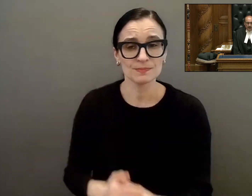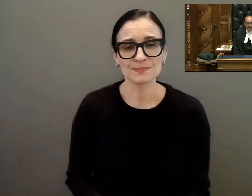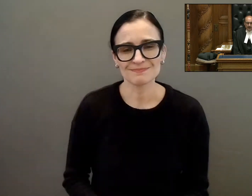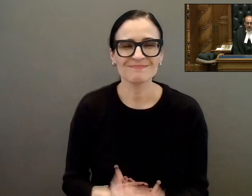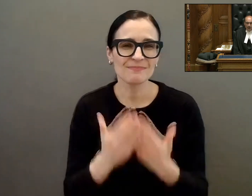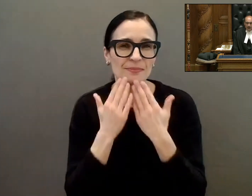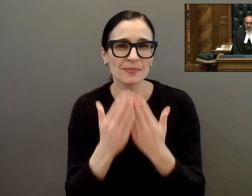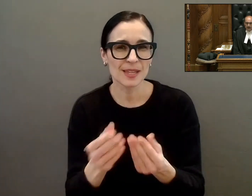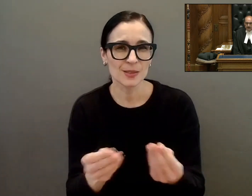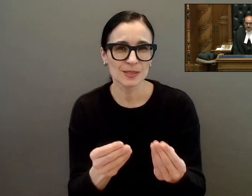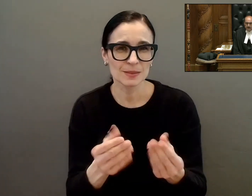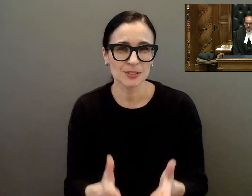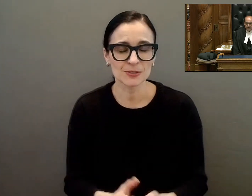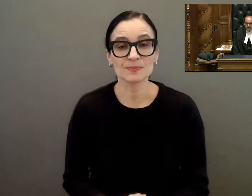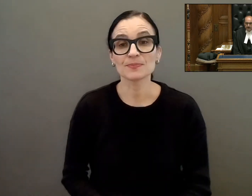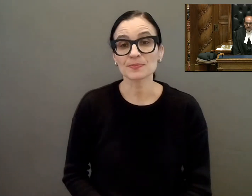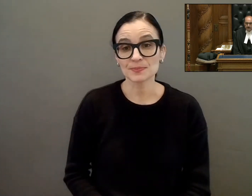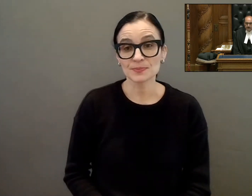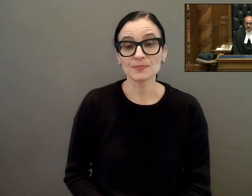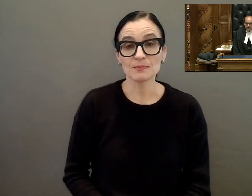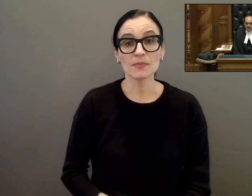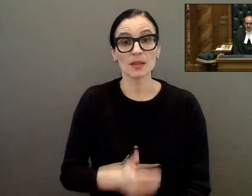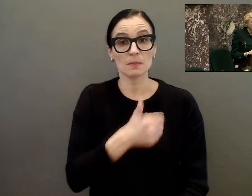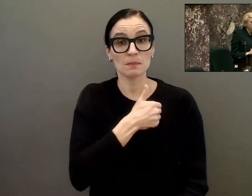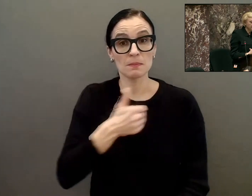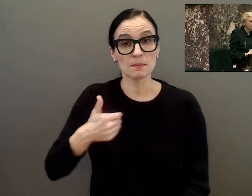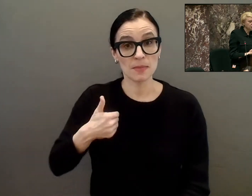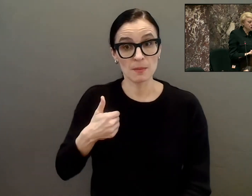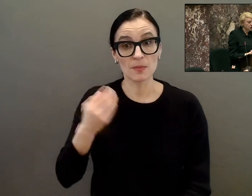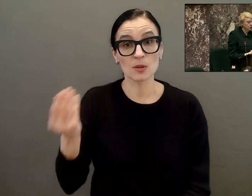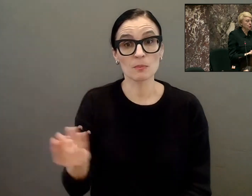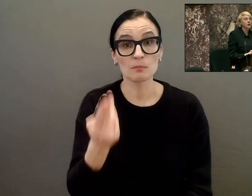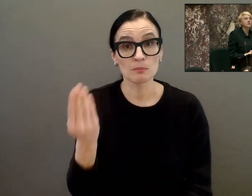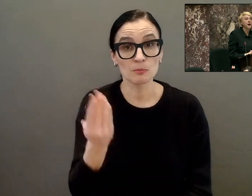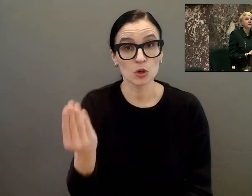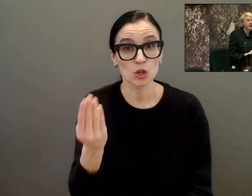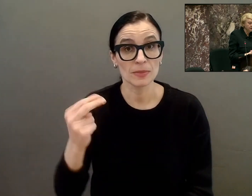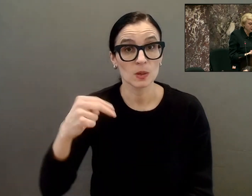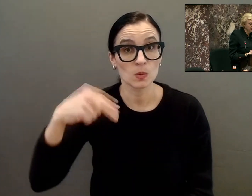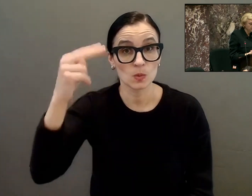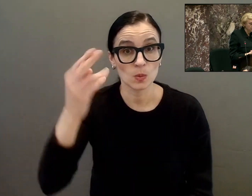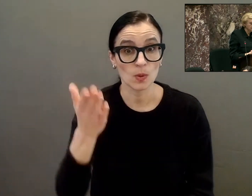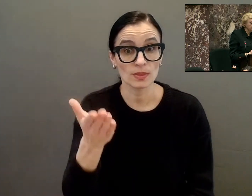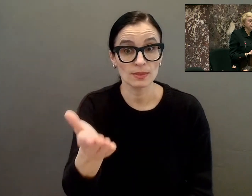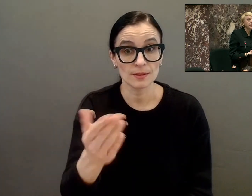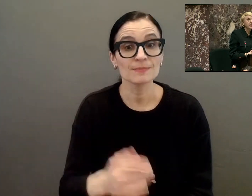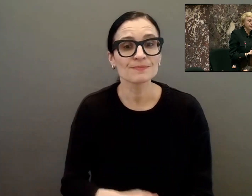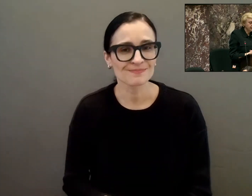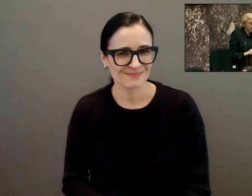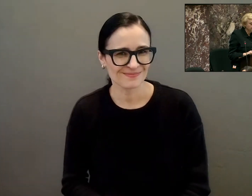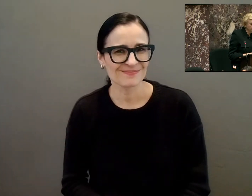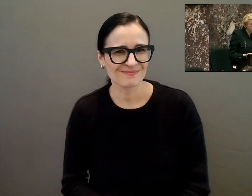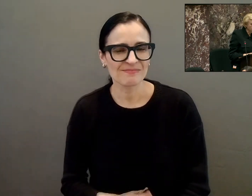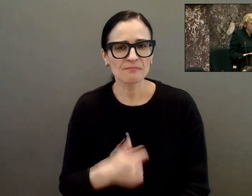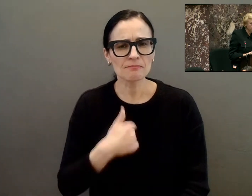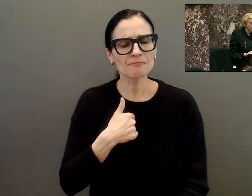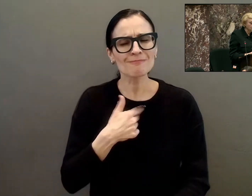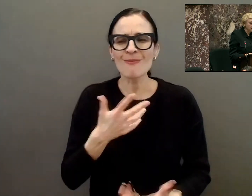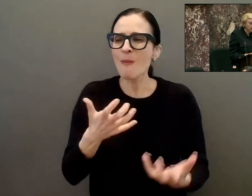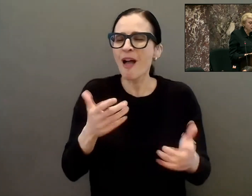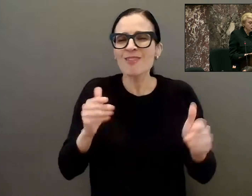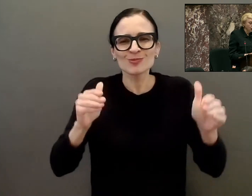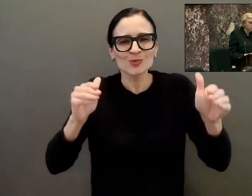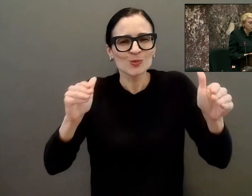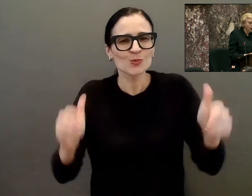Member for Burnaby North. Thank you, Mr. Speaker. Let me introduce you to one of my favourite neighbours. Seton Villa is